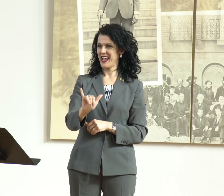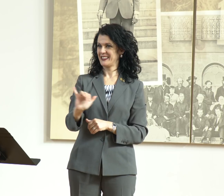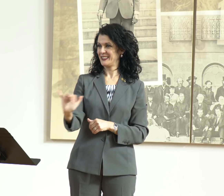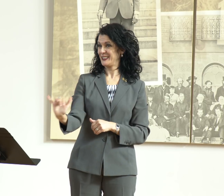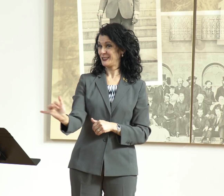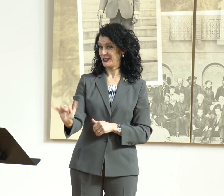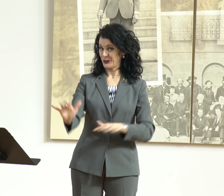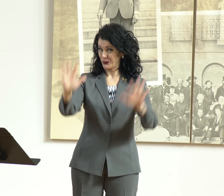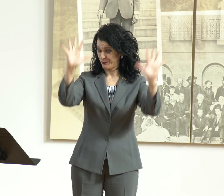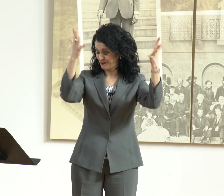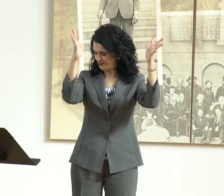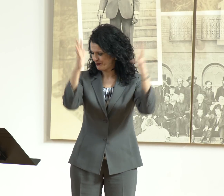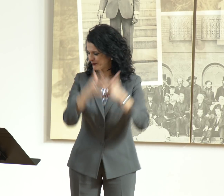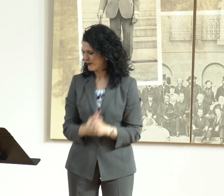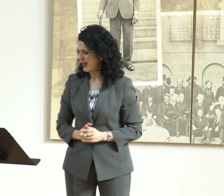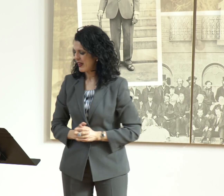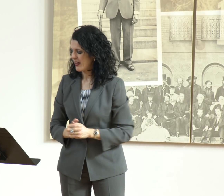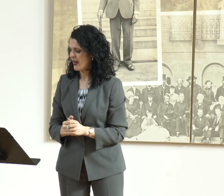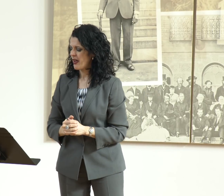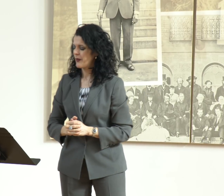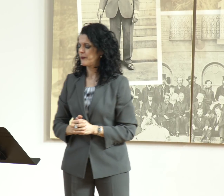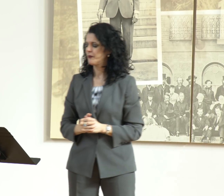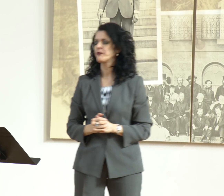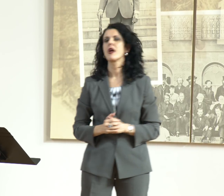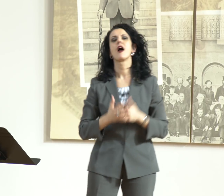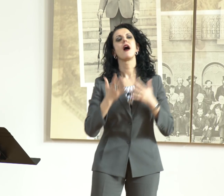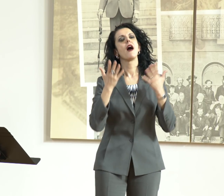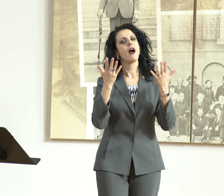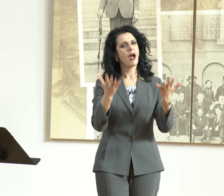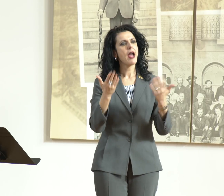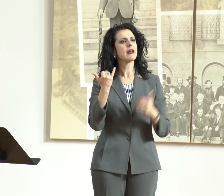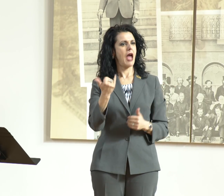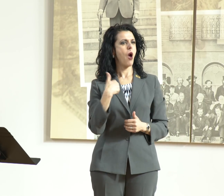And all of us can be part of this legacy in perpetuity as well.